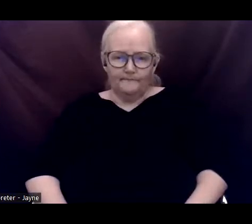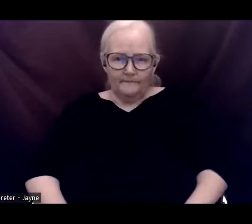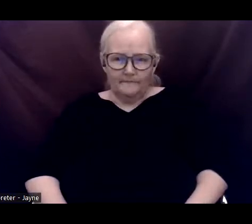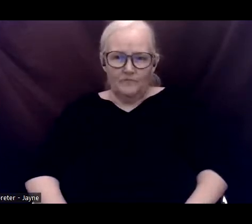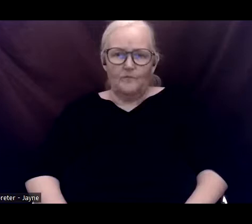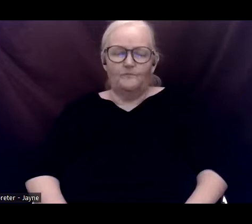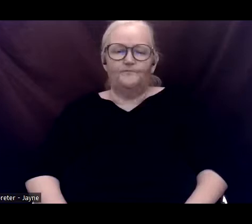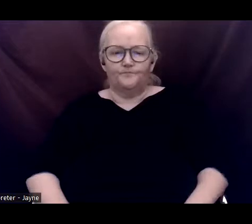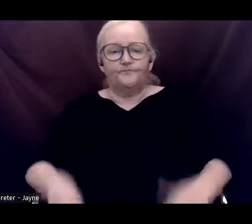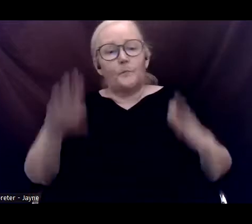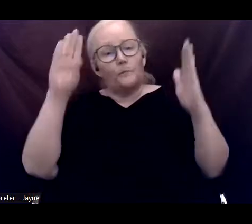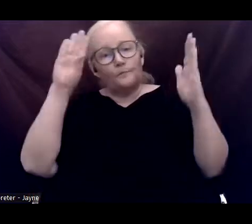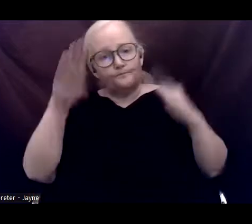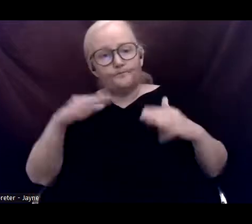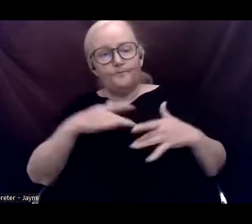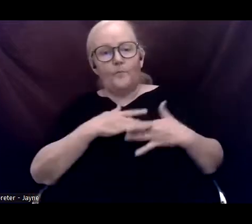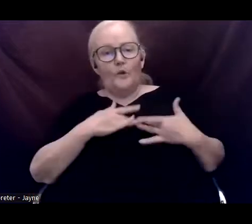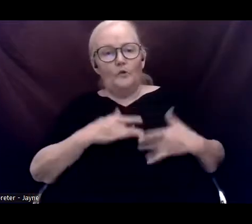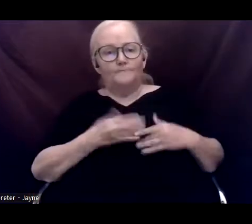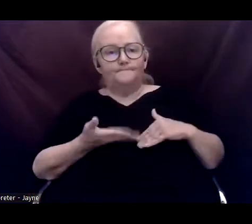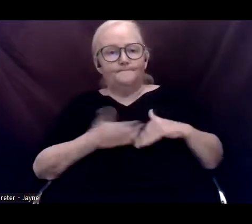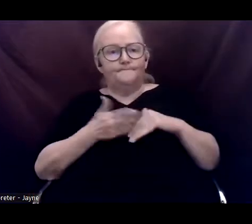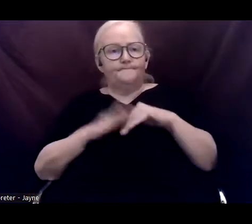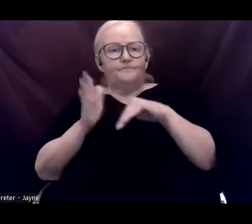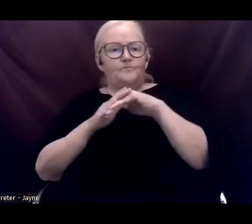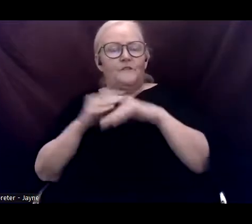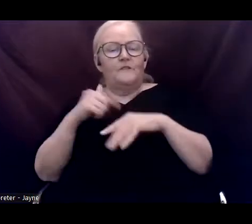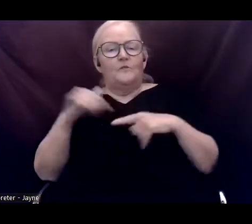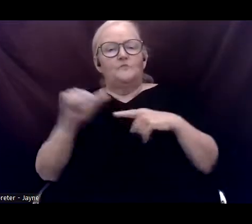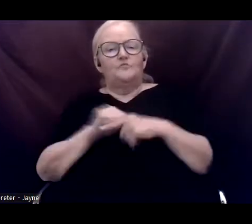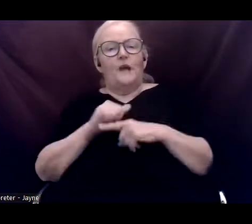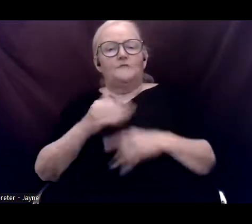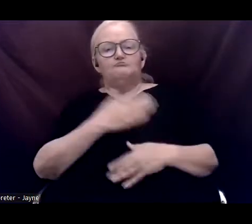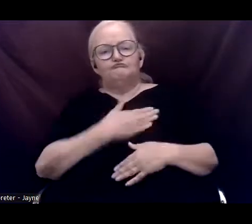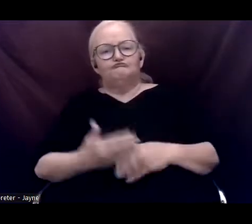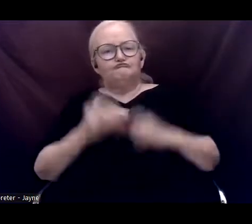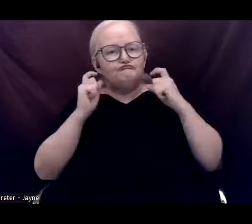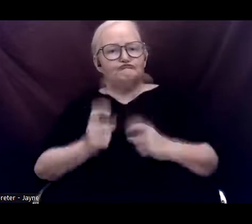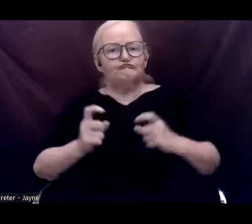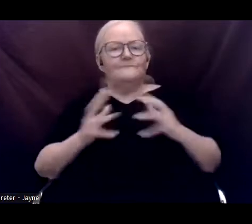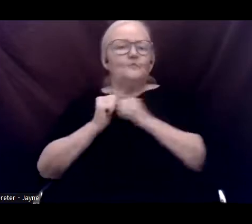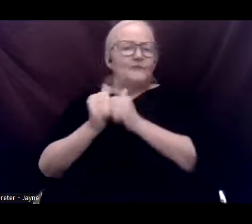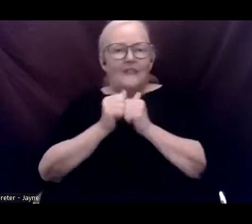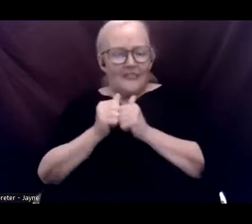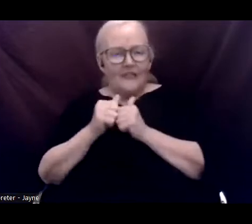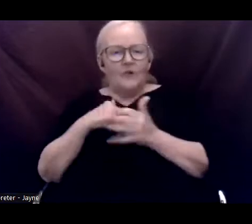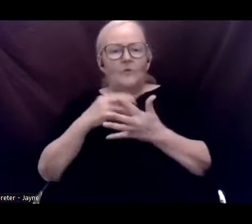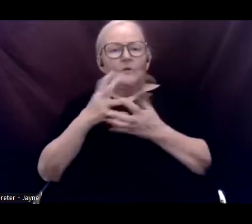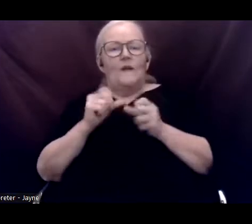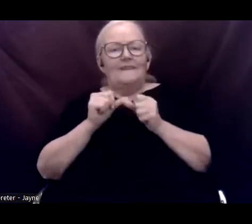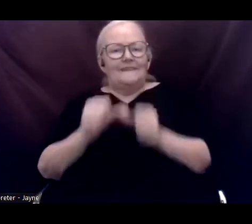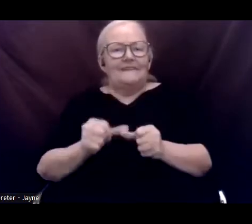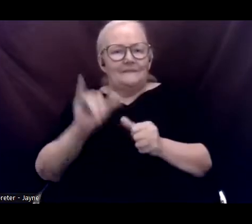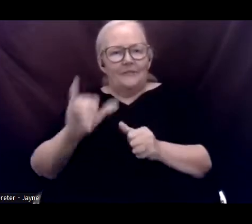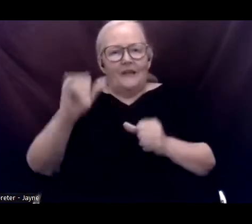May our hearts grow as we practice generosity together and as we help to keep the dream of